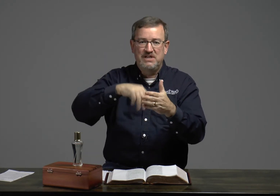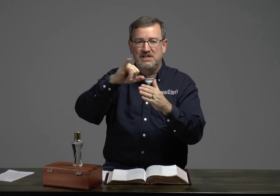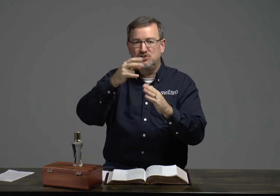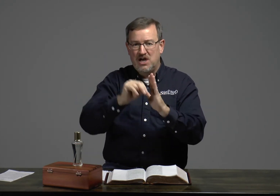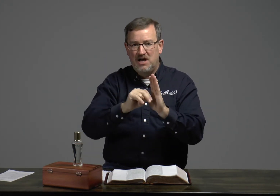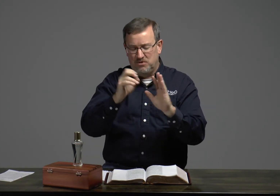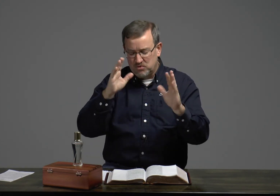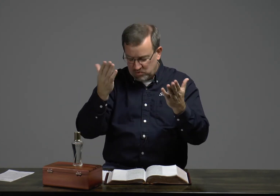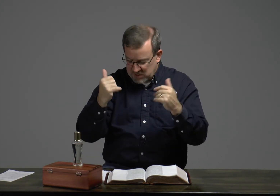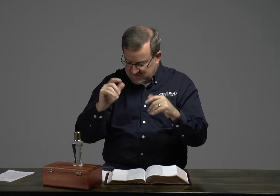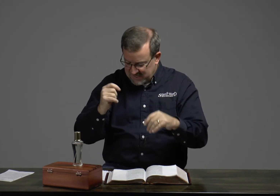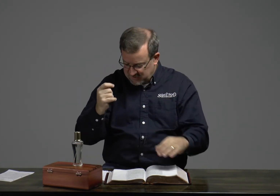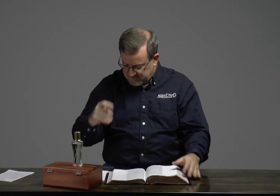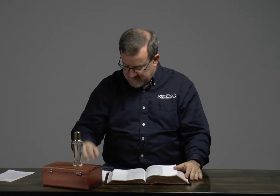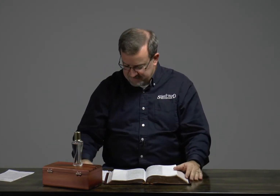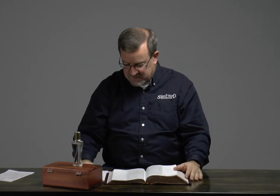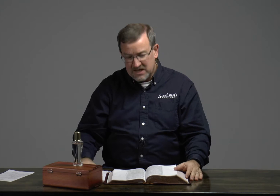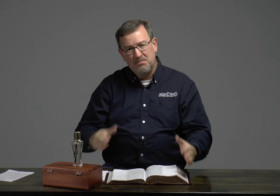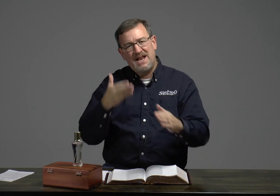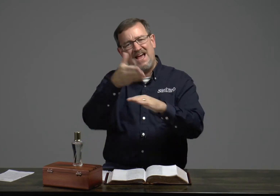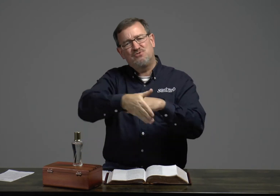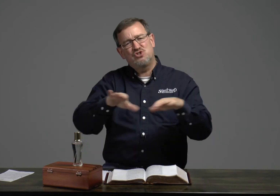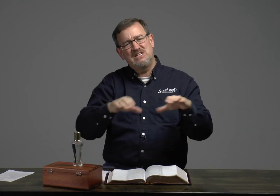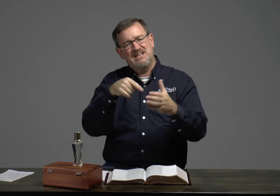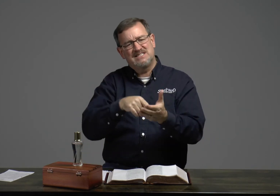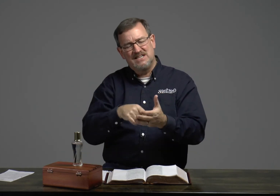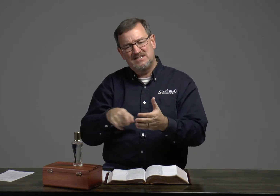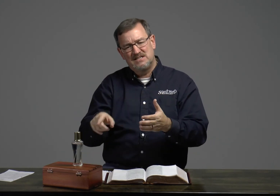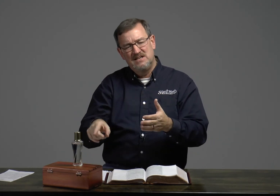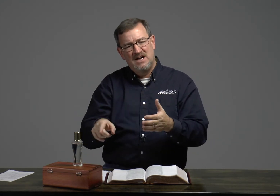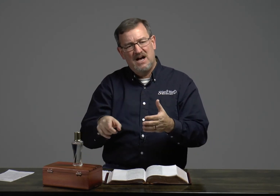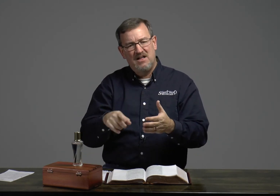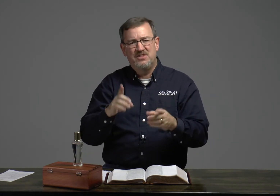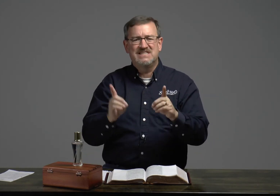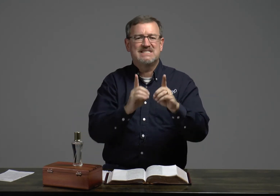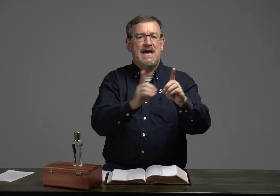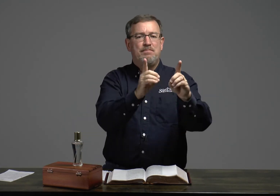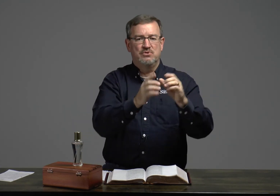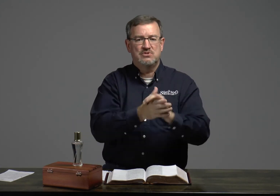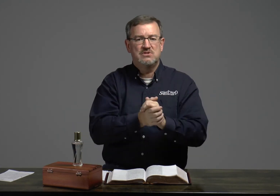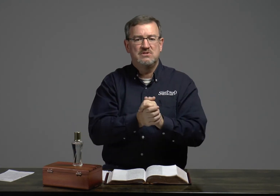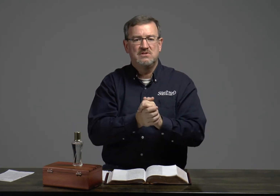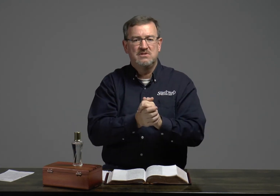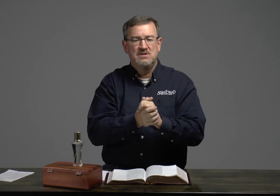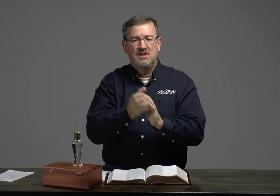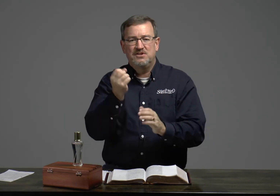in John, but we'll come to that in a little bit. But after she does this, the disciples, the